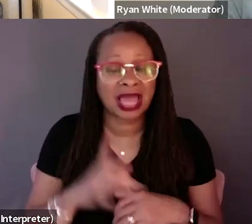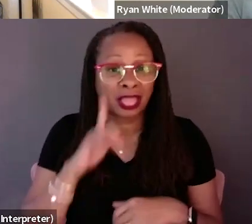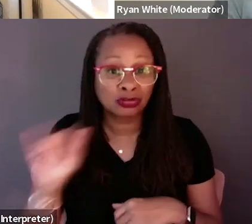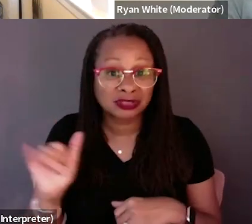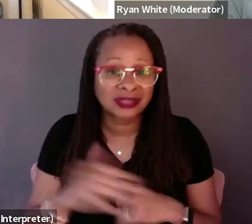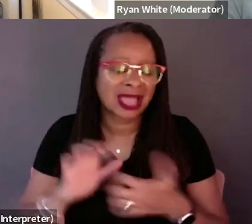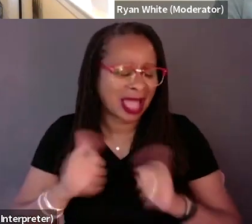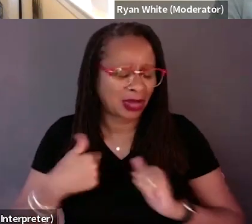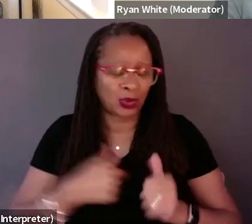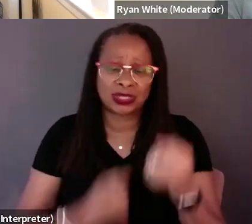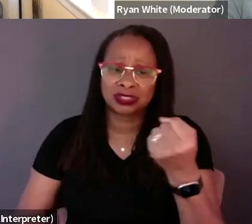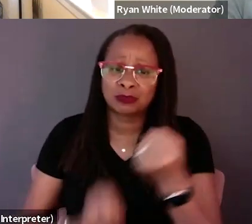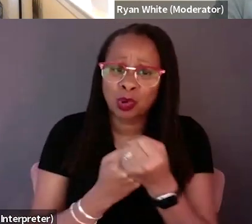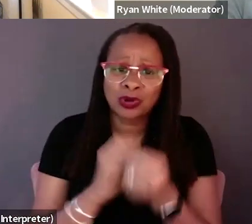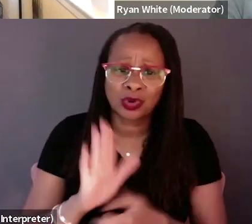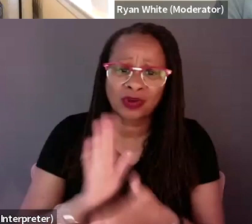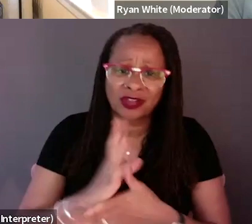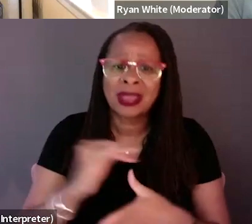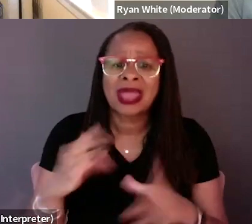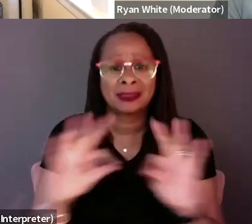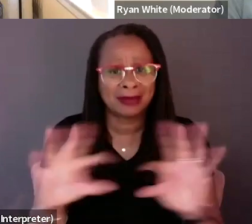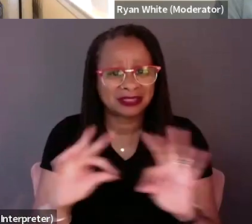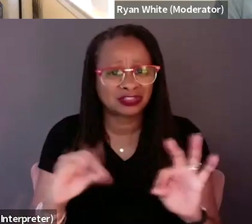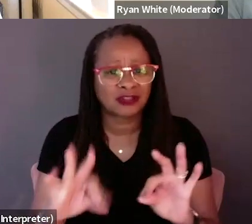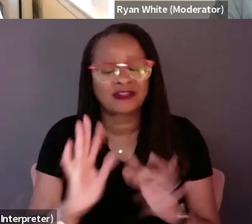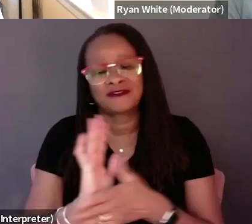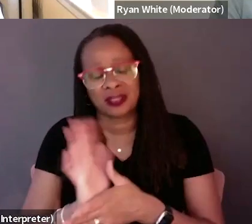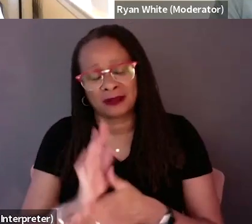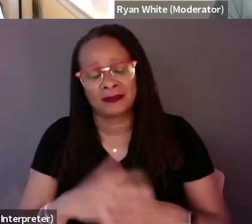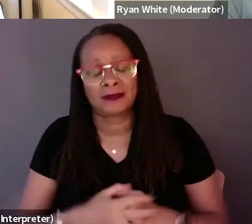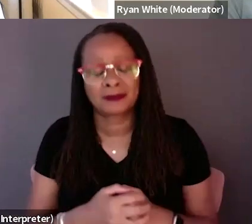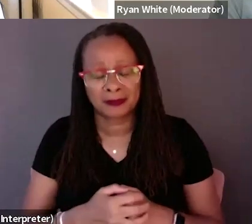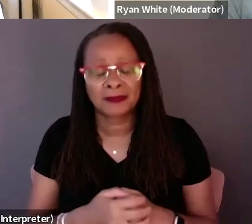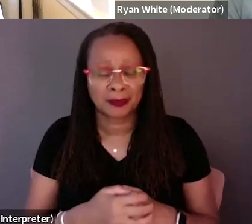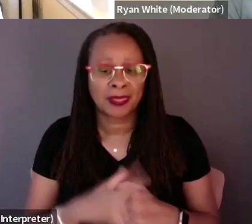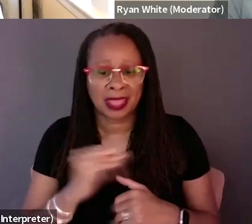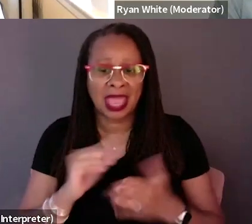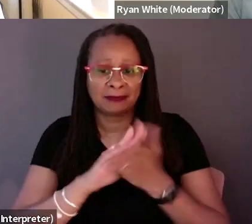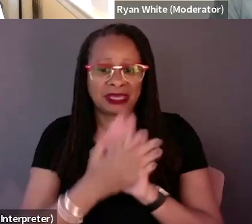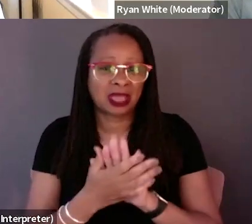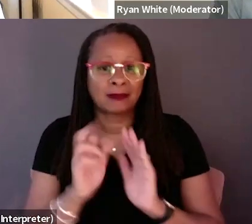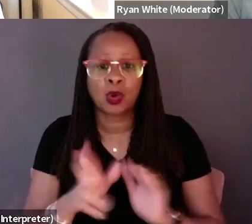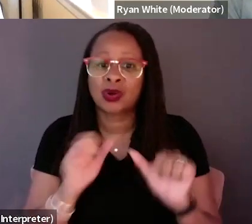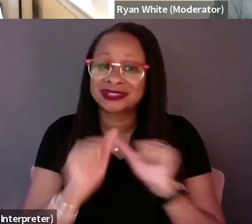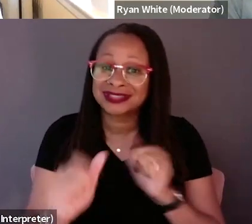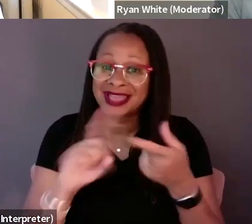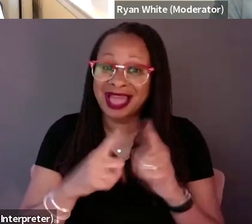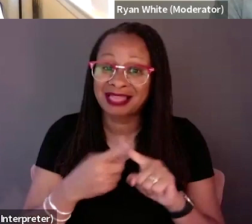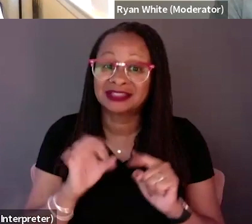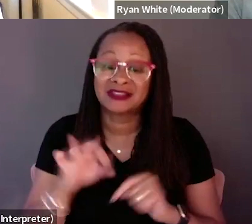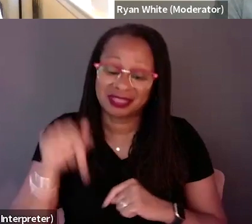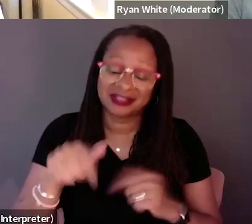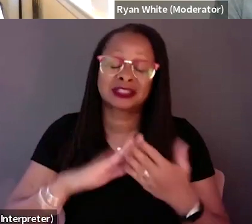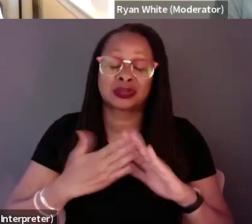like how do we support the film and the message of the film, and become or stay allies of